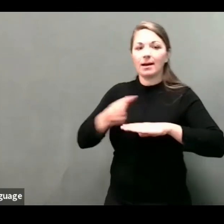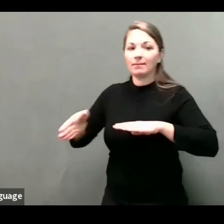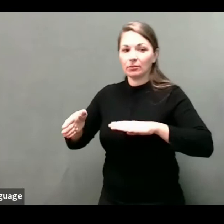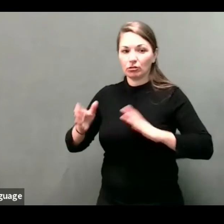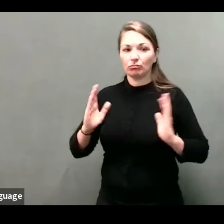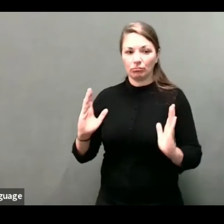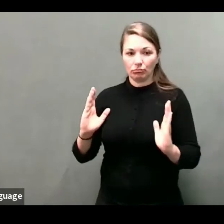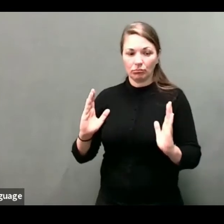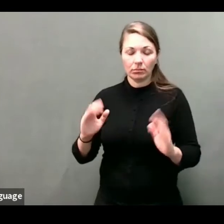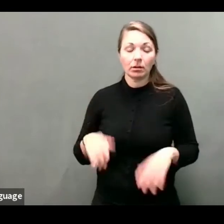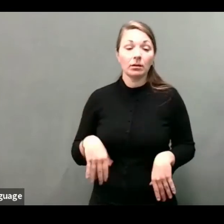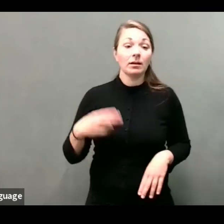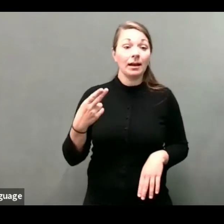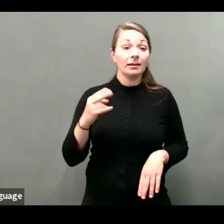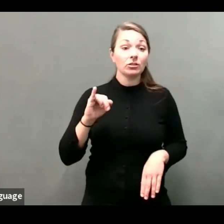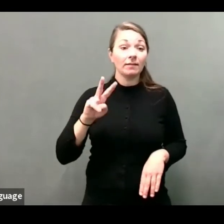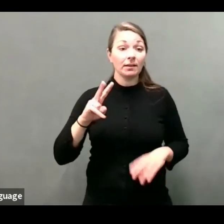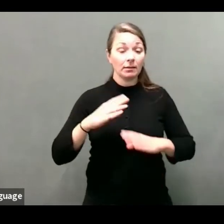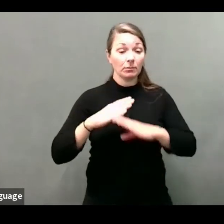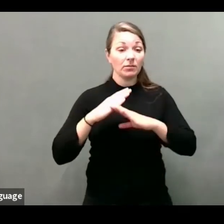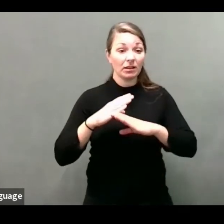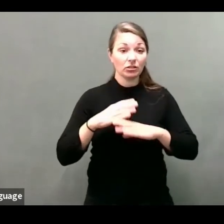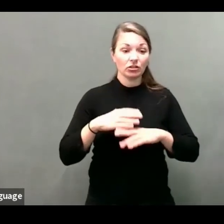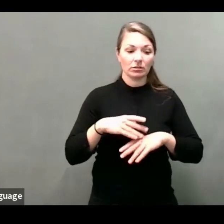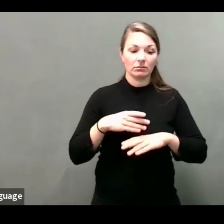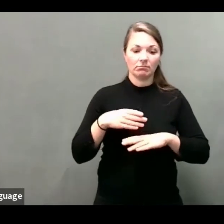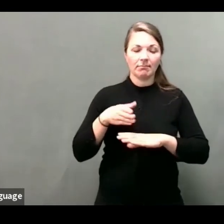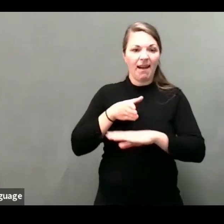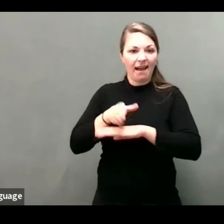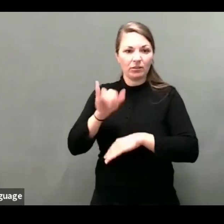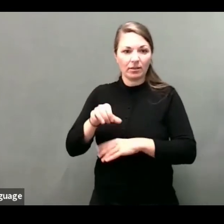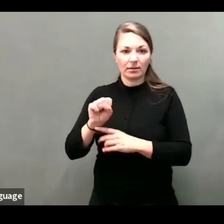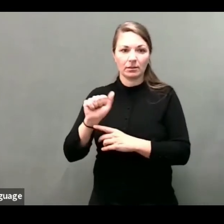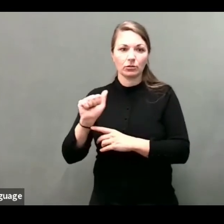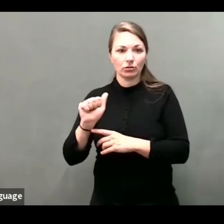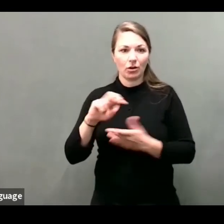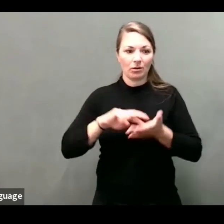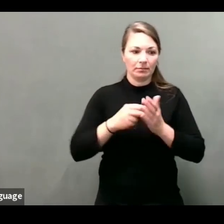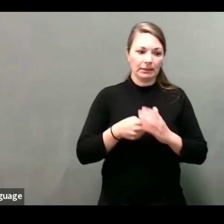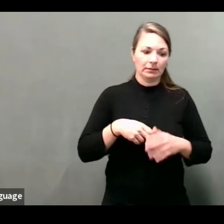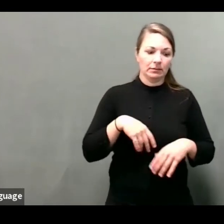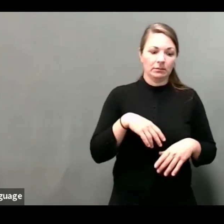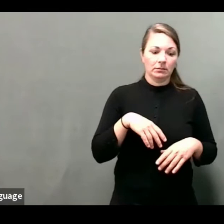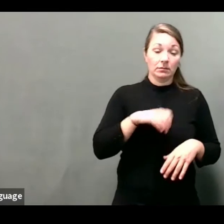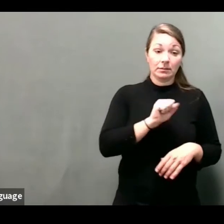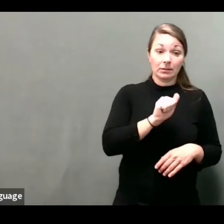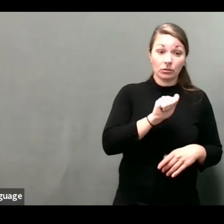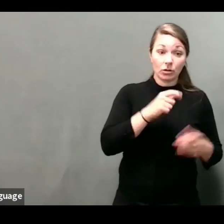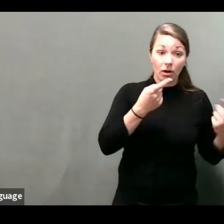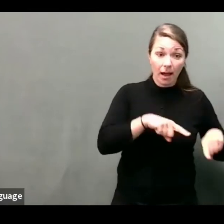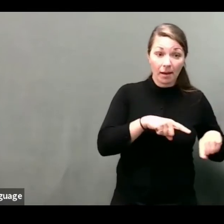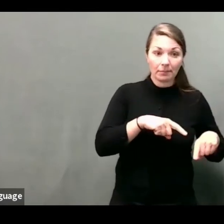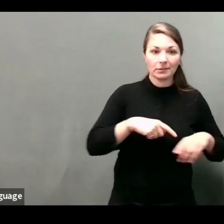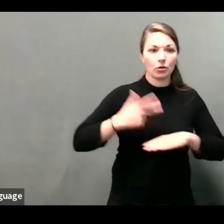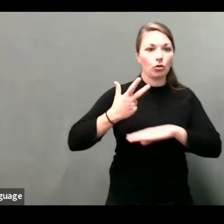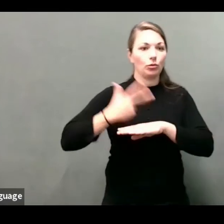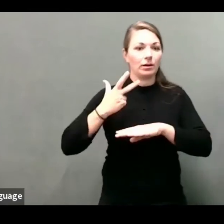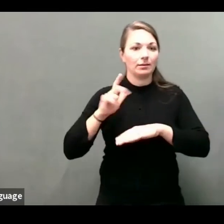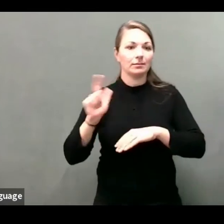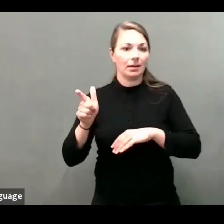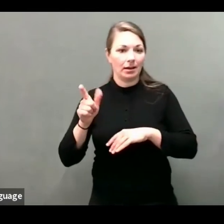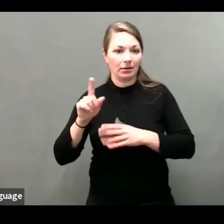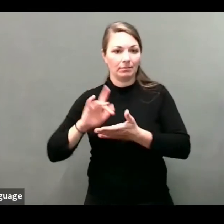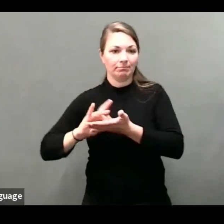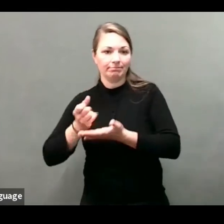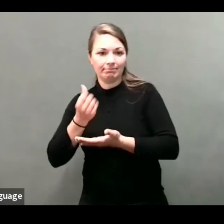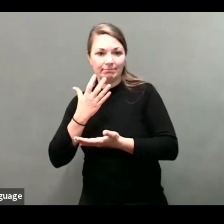typically available up to 3 days after an exposure. So it varies, but it tends to be in that like 3 to 5 day window for